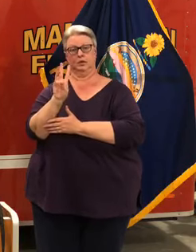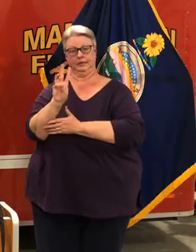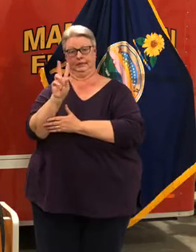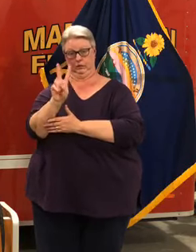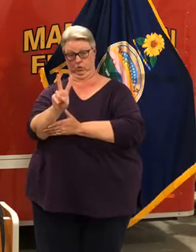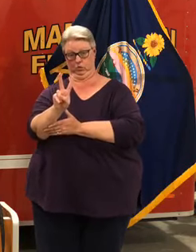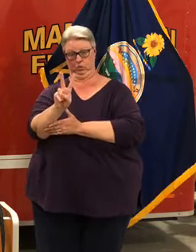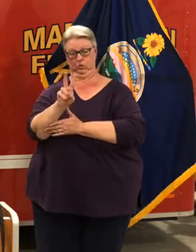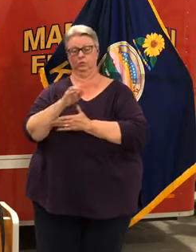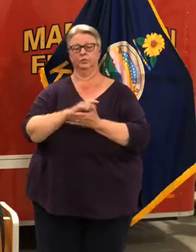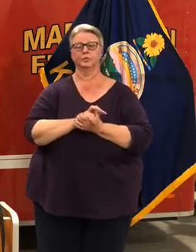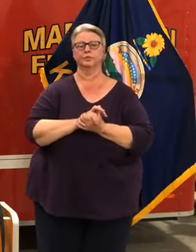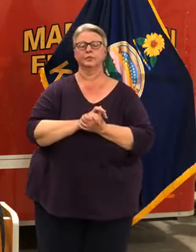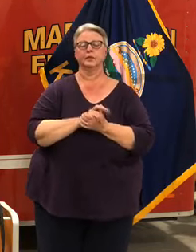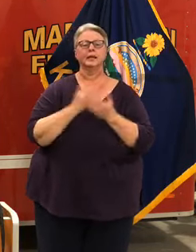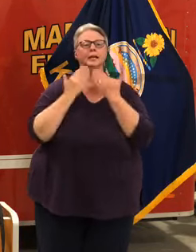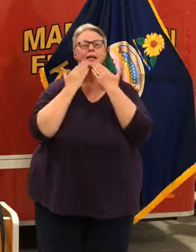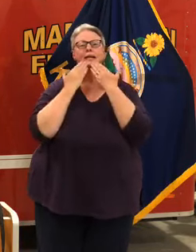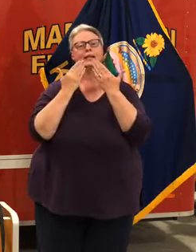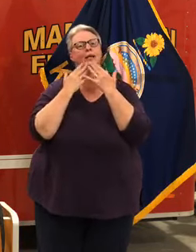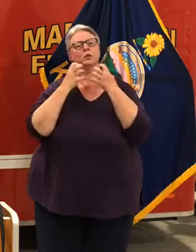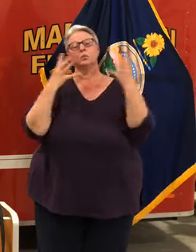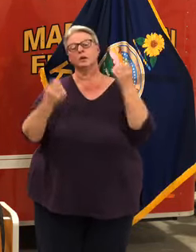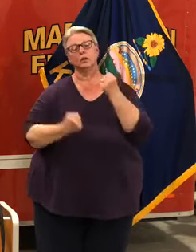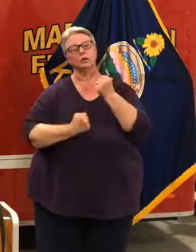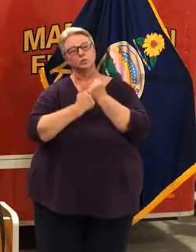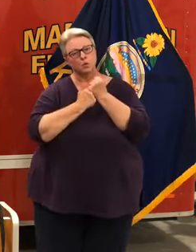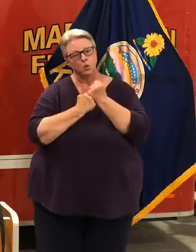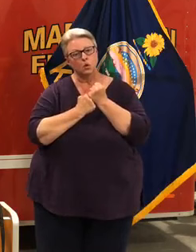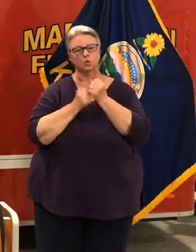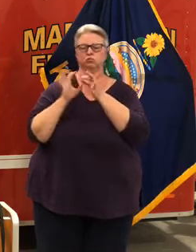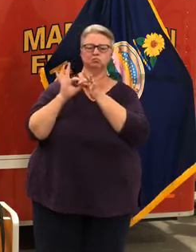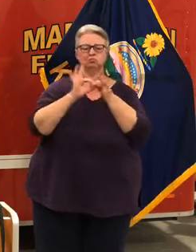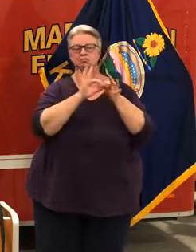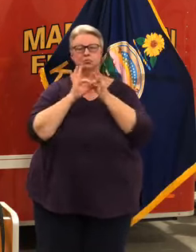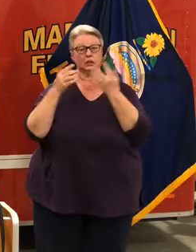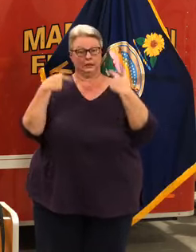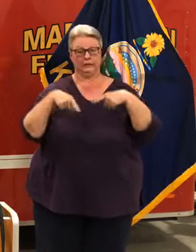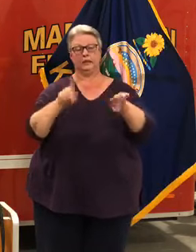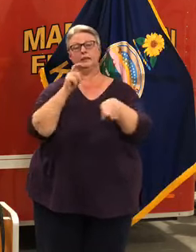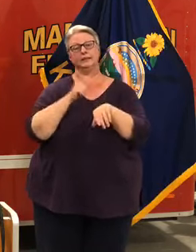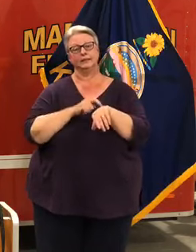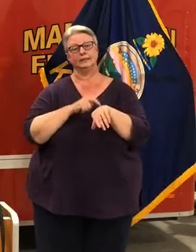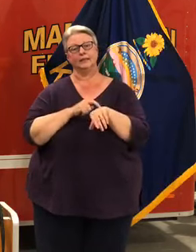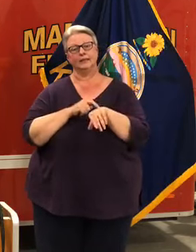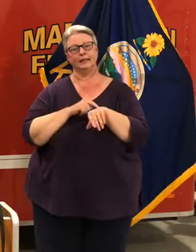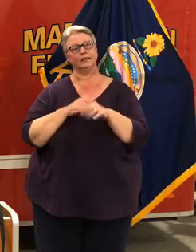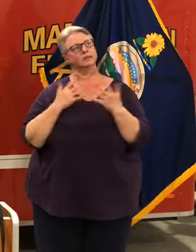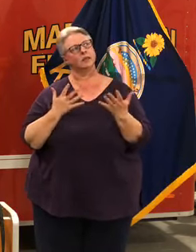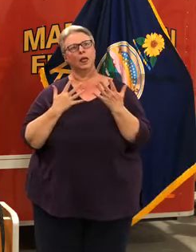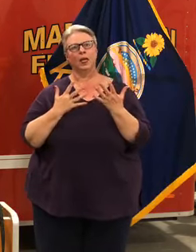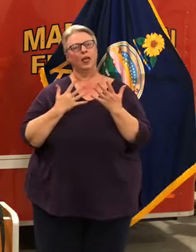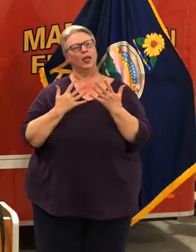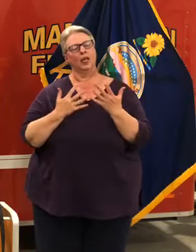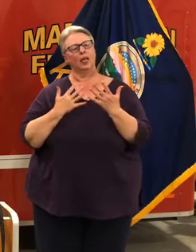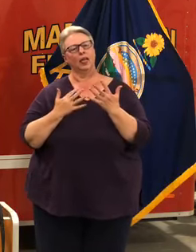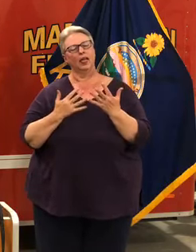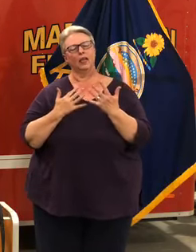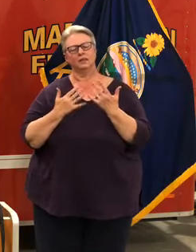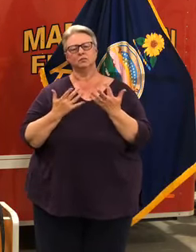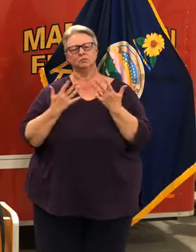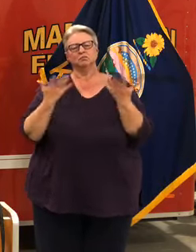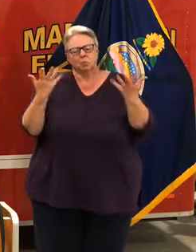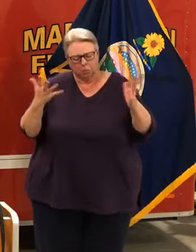785-587-5462. Thank you so much for your support and cooperation during this time. Hang in there just a little while longer. We will get through